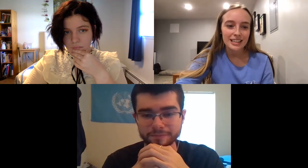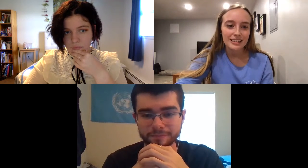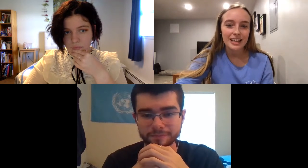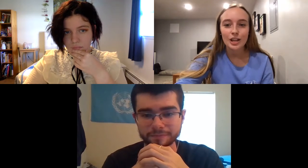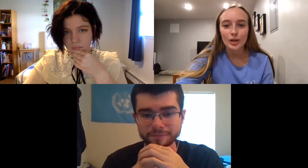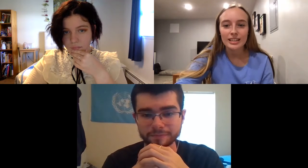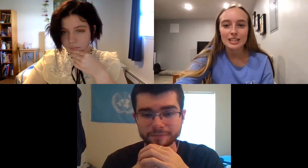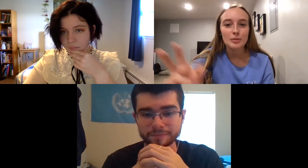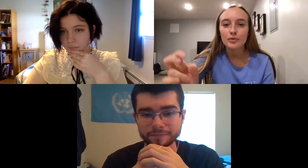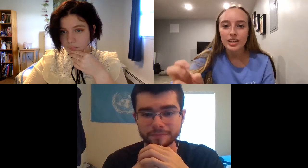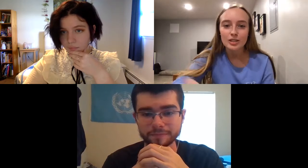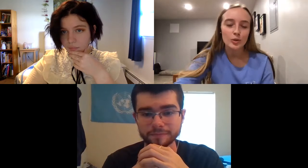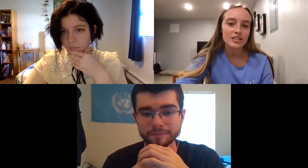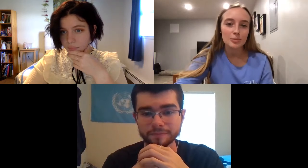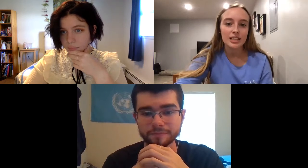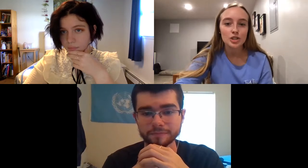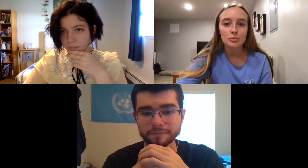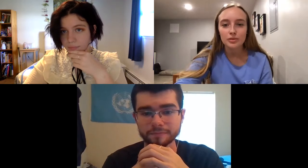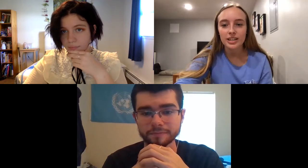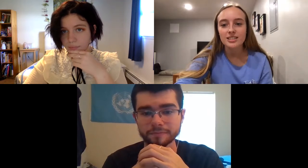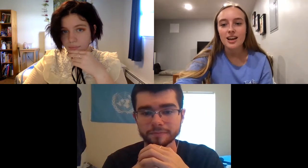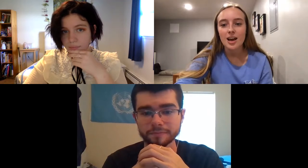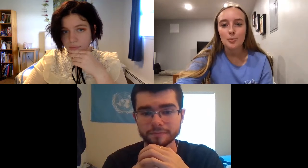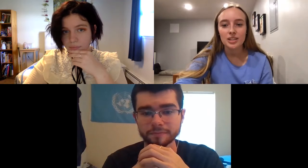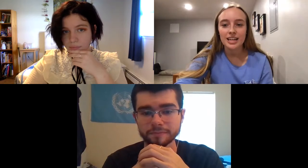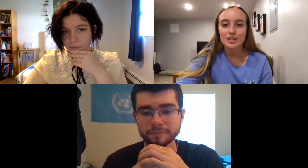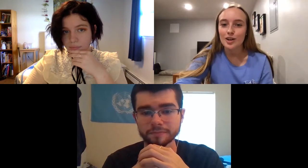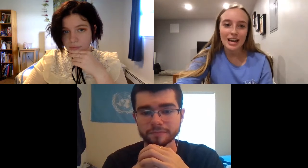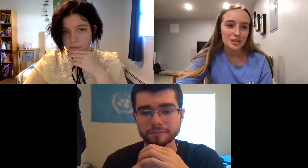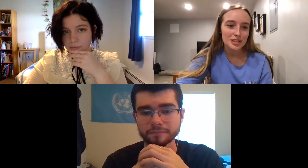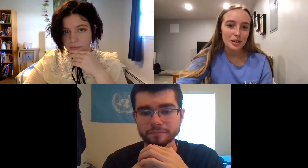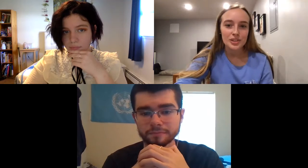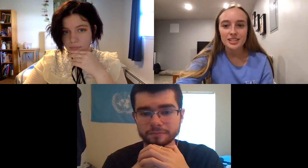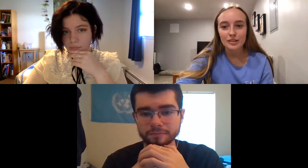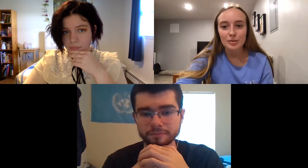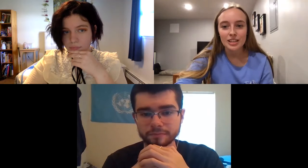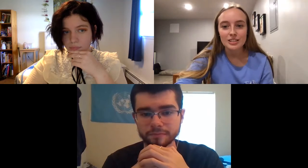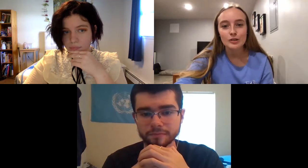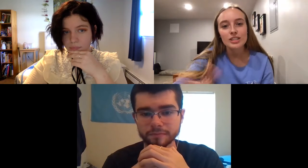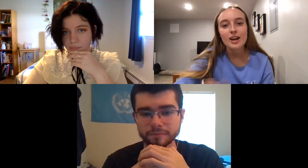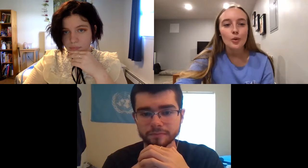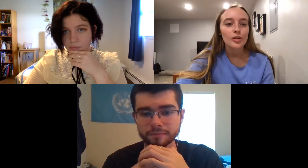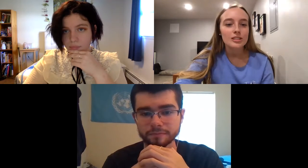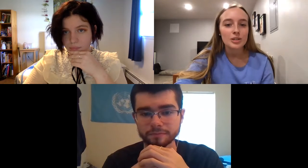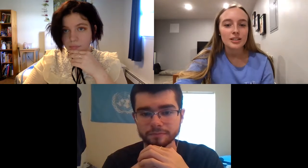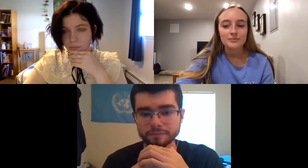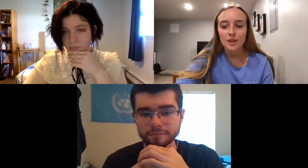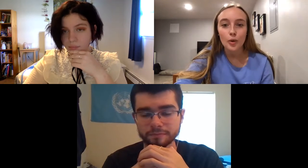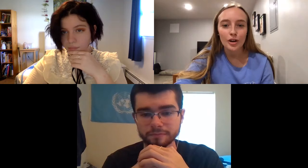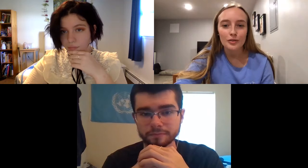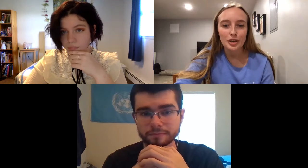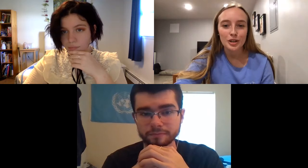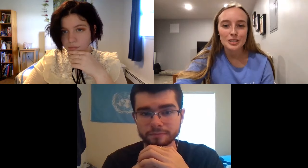think that hearing needs to be fixed or it's something that should be fixed, but that is not how it's thought of in the deaf community. So just words to be